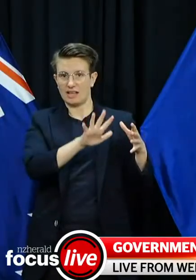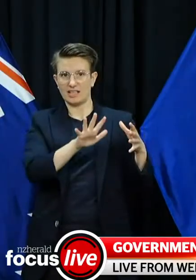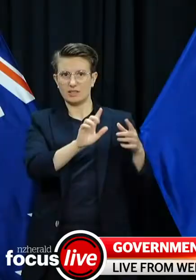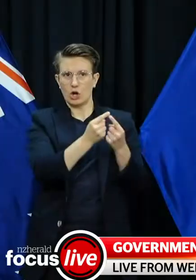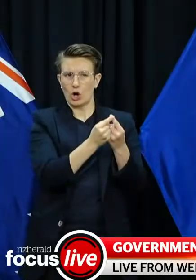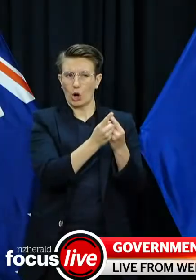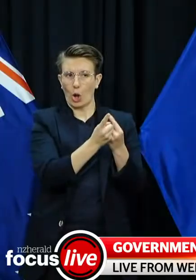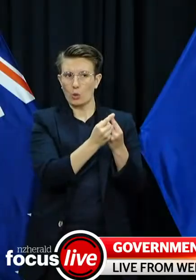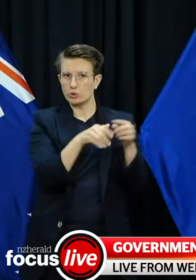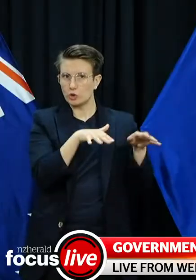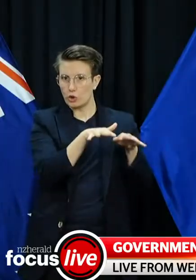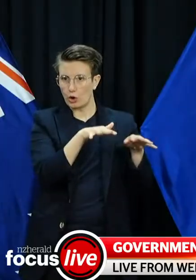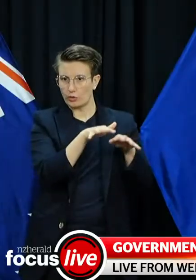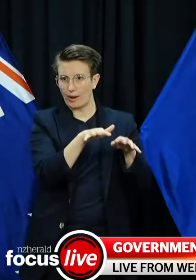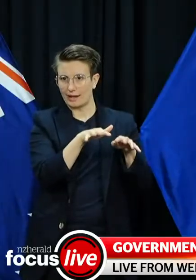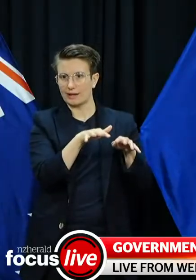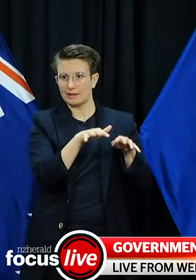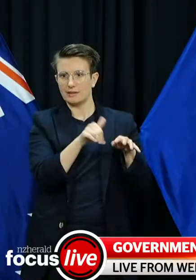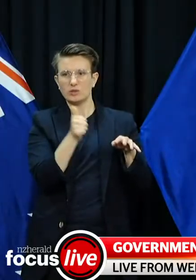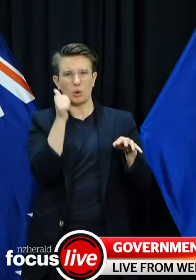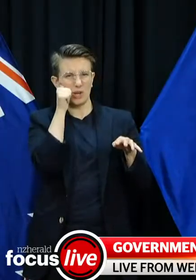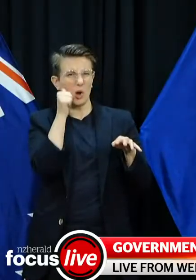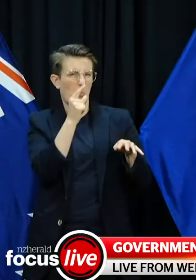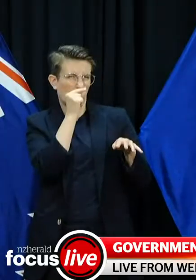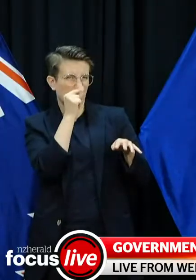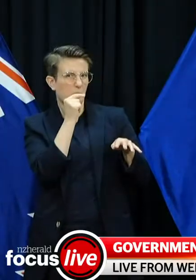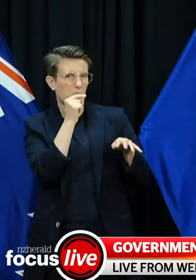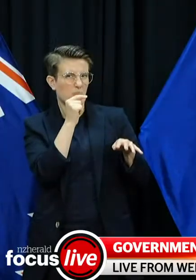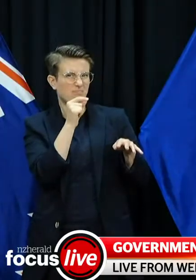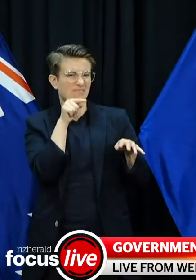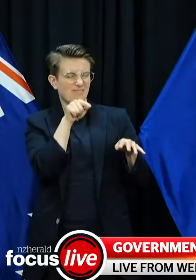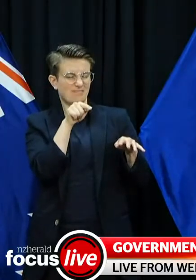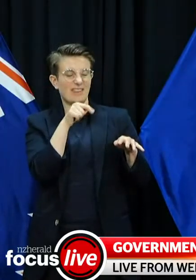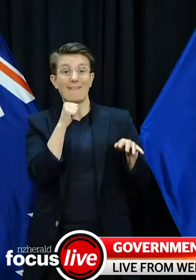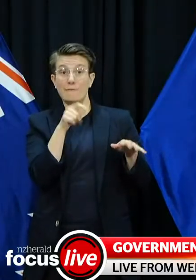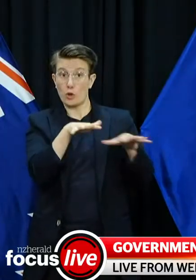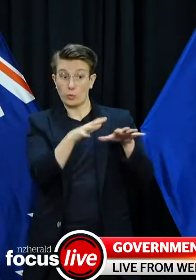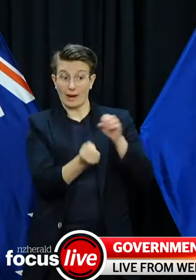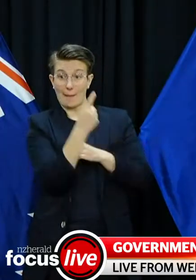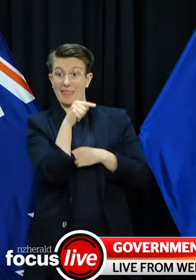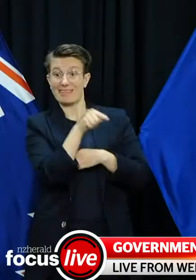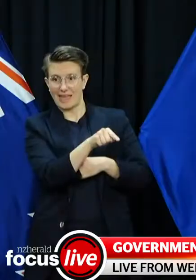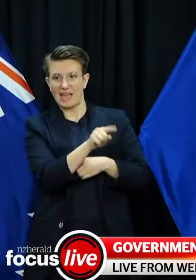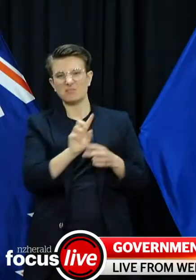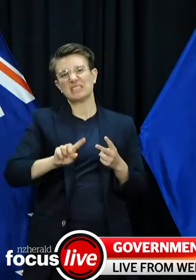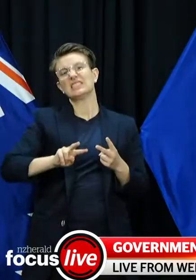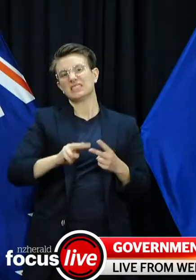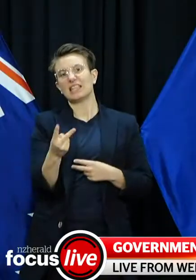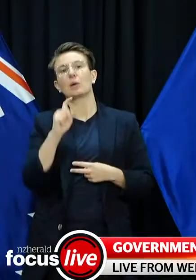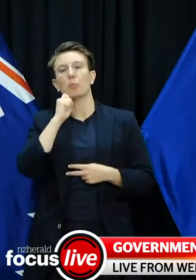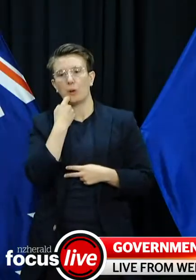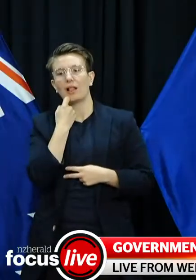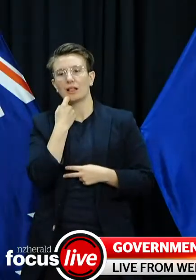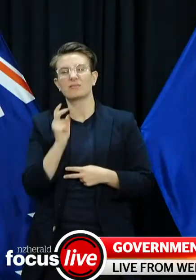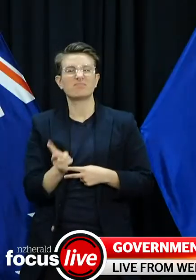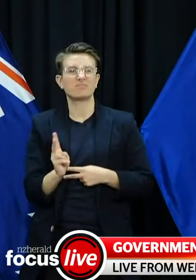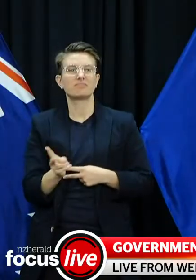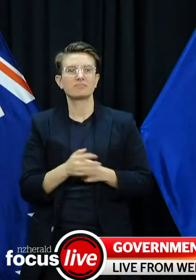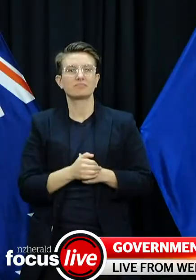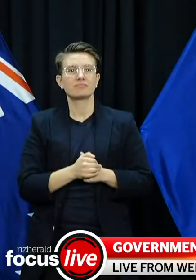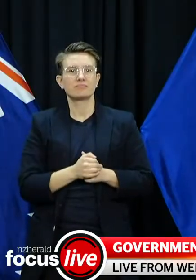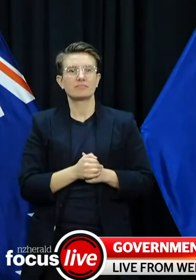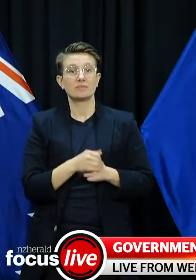the nearby region, we know it's highly likely to have another earthquake. Usually that's not bigger than the first, which is what we've seen today, but it does happen. It's